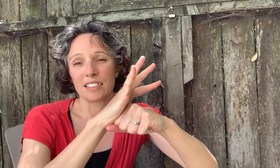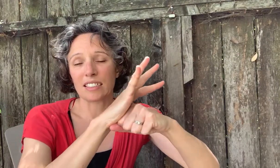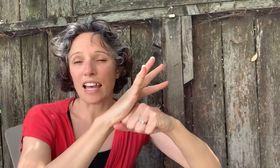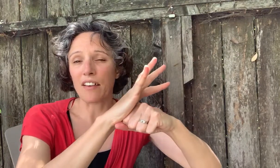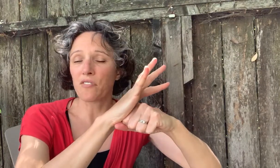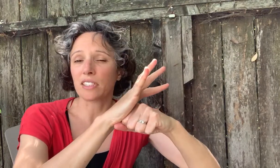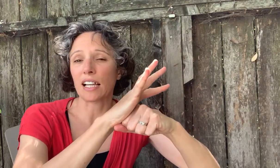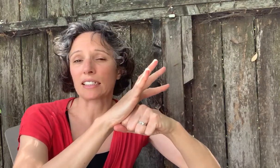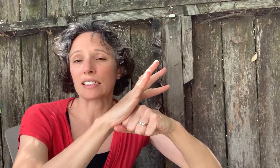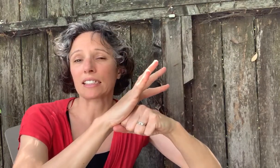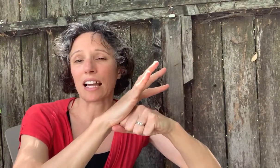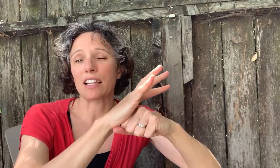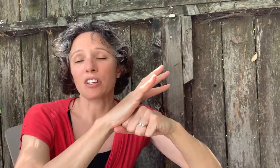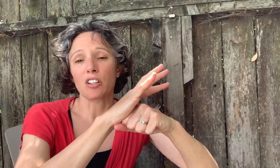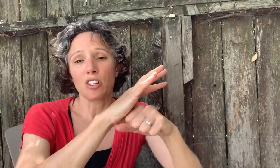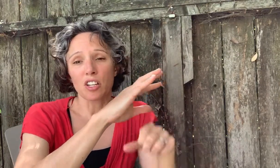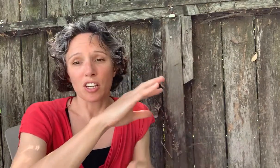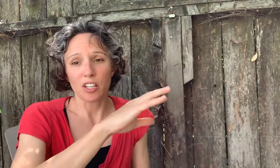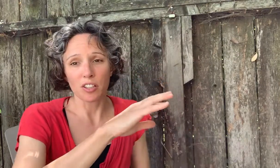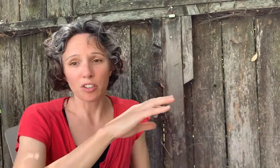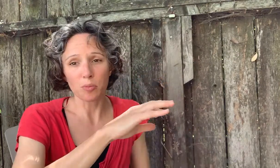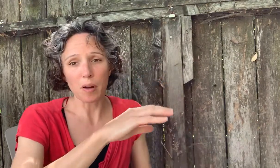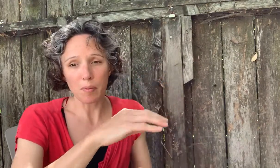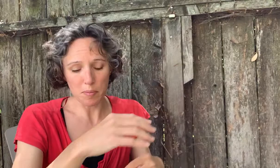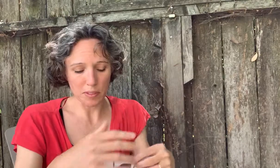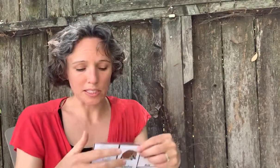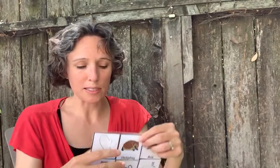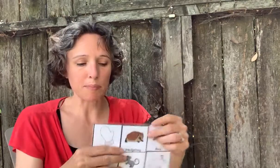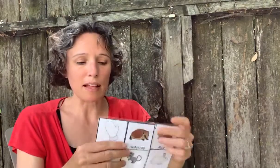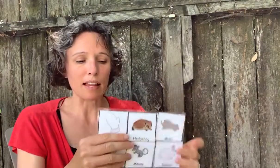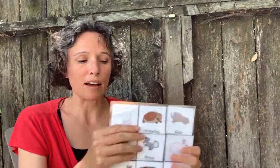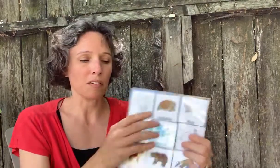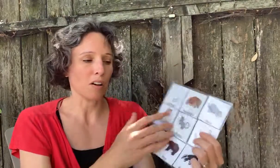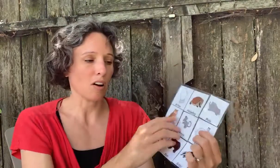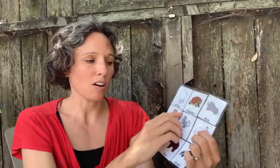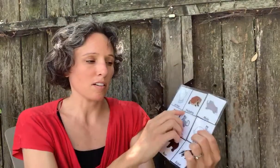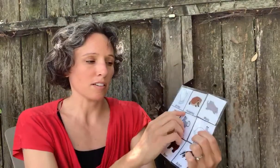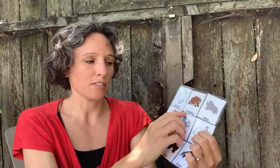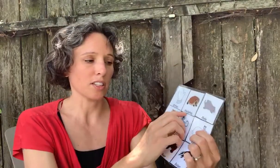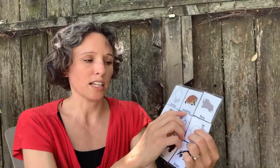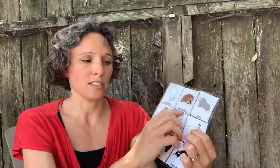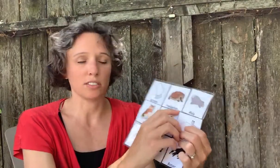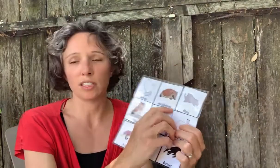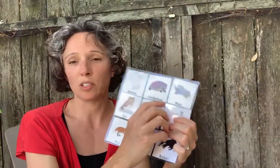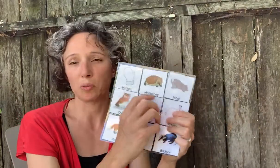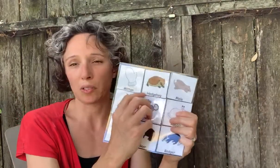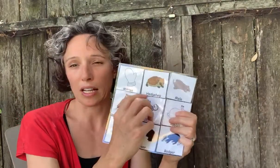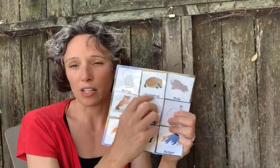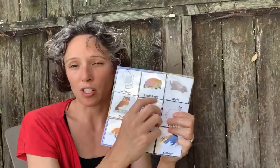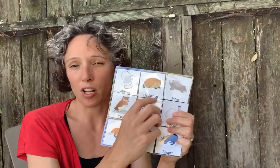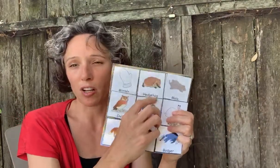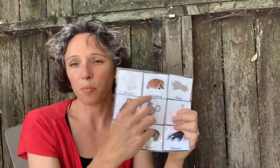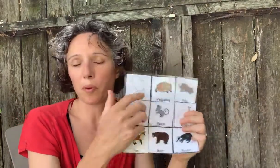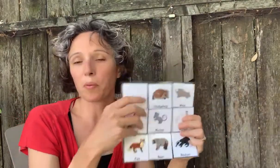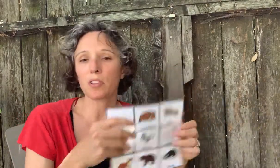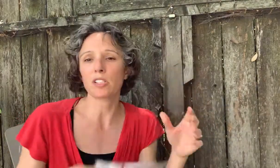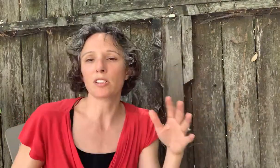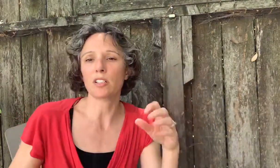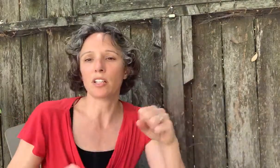To emphasize the sign, you'd probably spell out all of the letters in the word hedgehog, but we're just going to